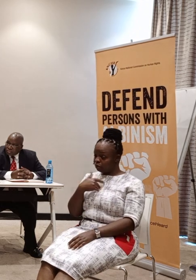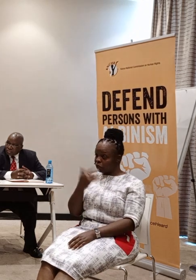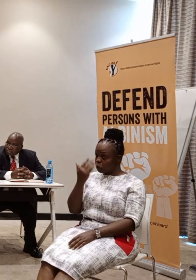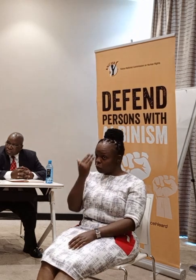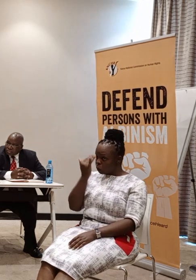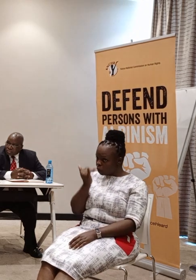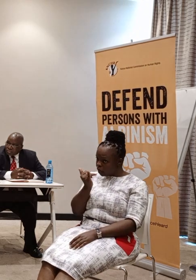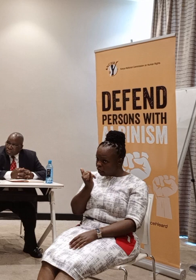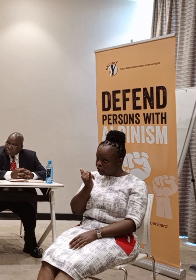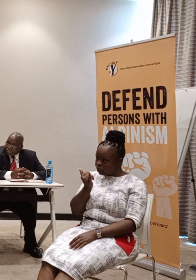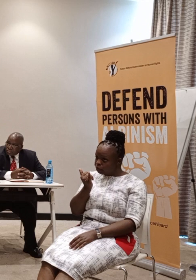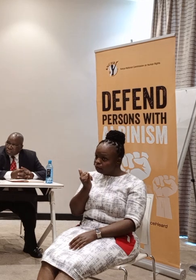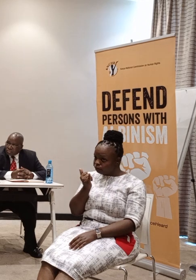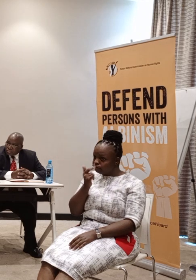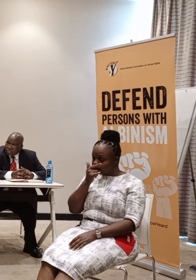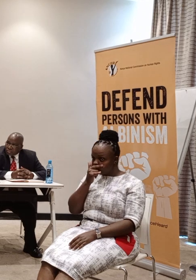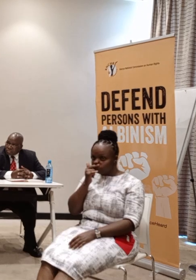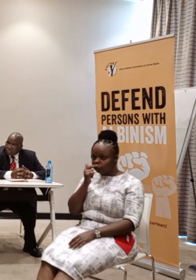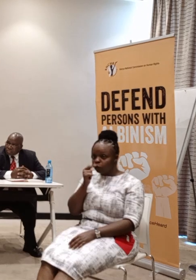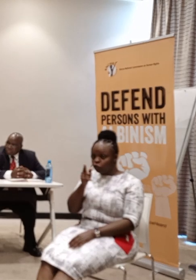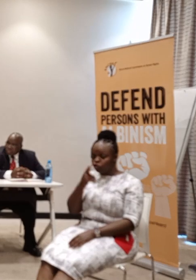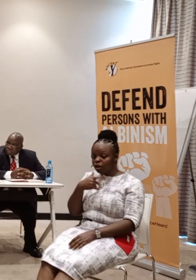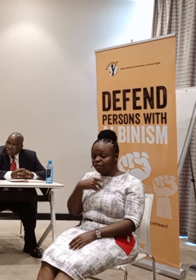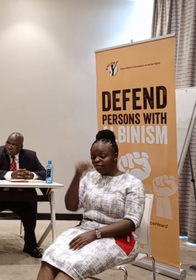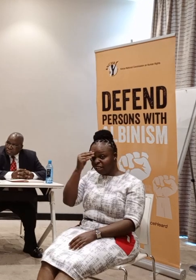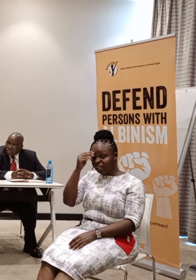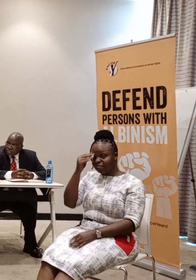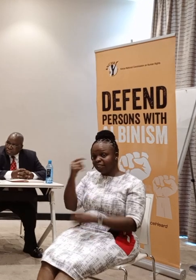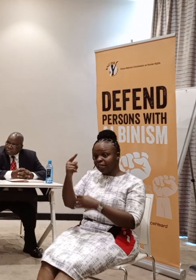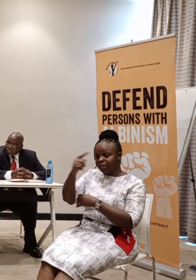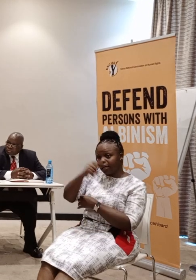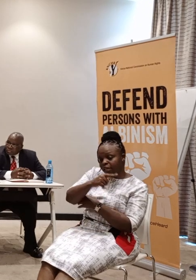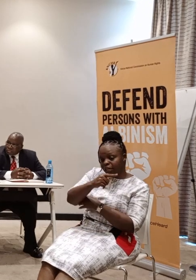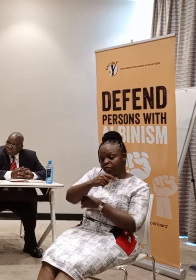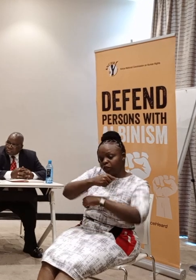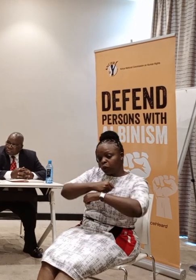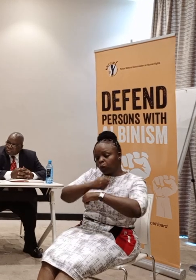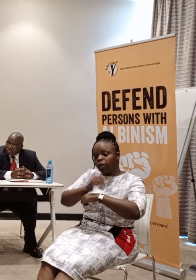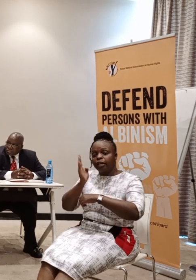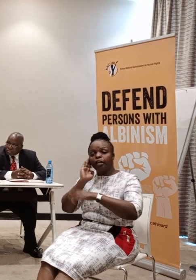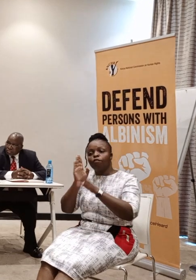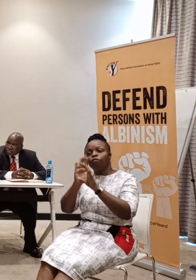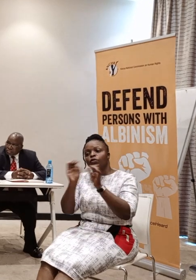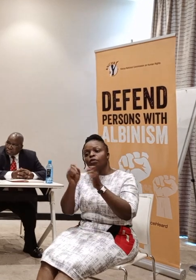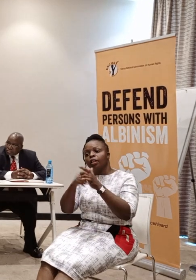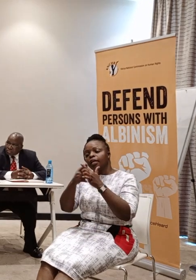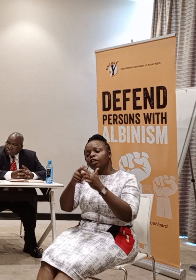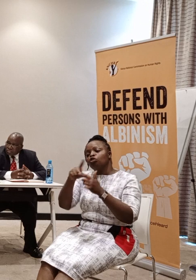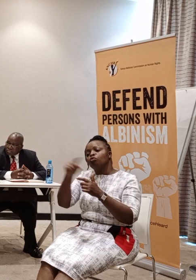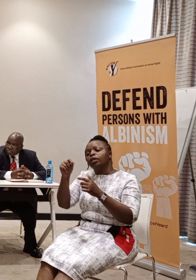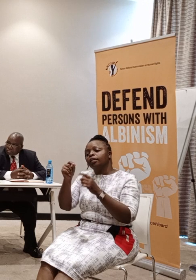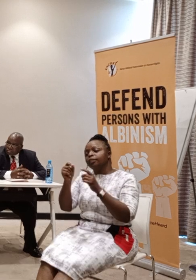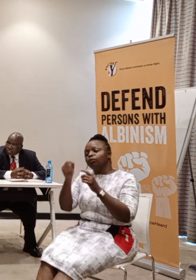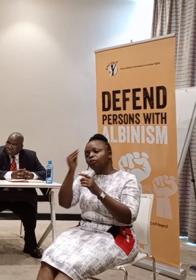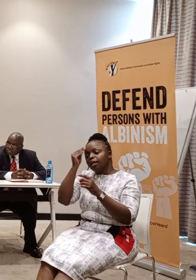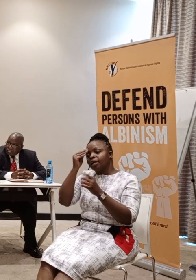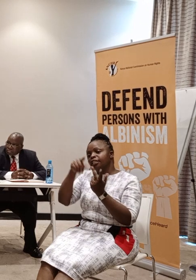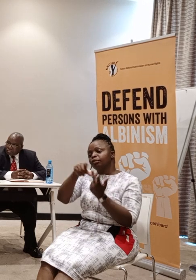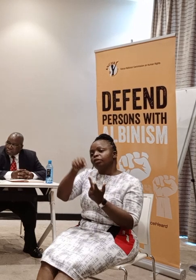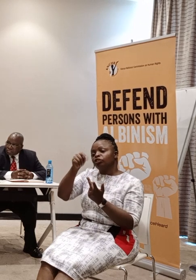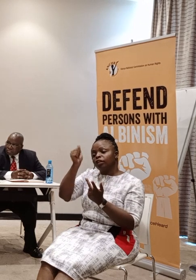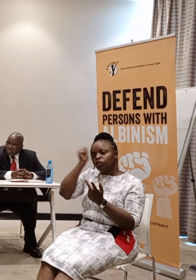you, first of all, you've learned in a deaf school, you are not deaf. After that, you specialized in special education.